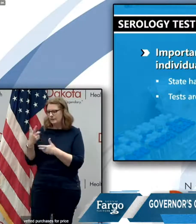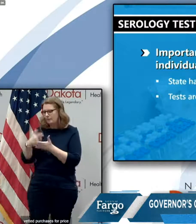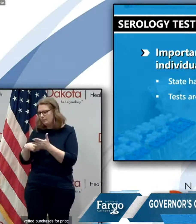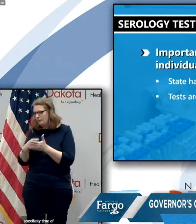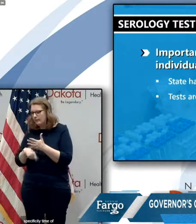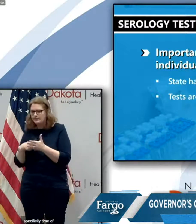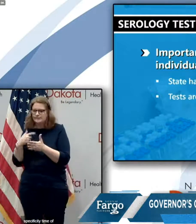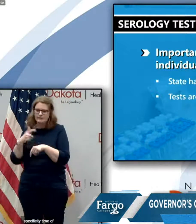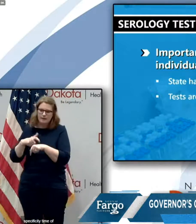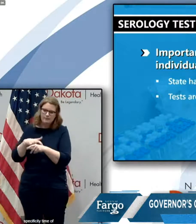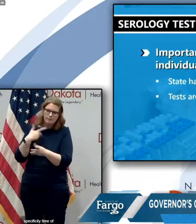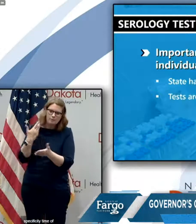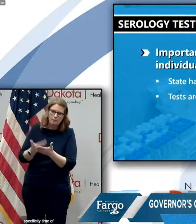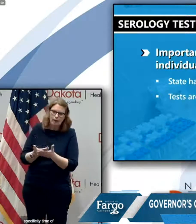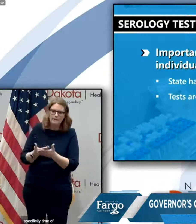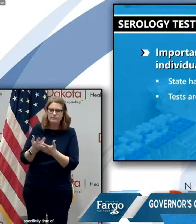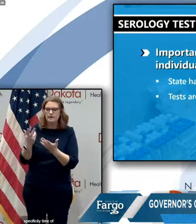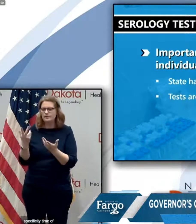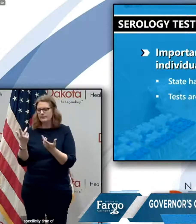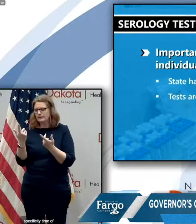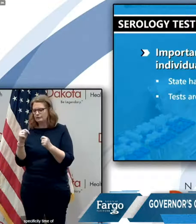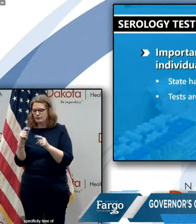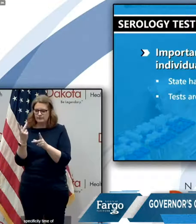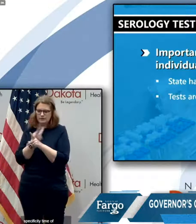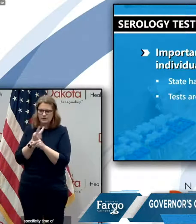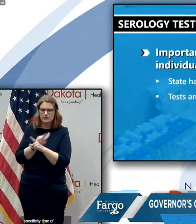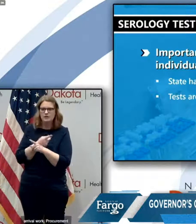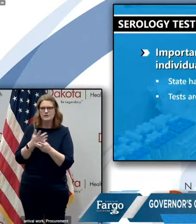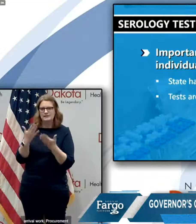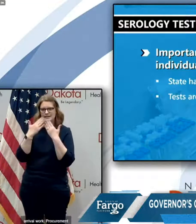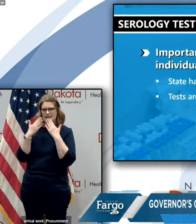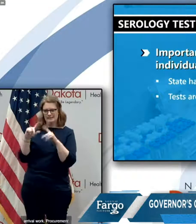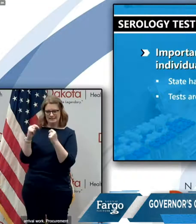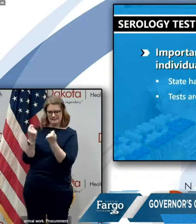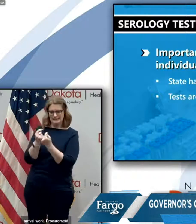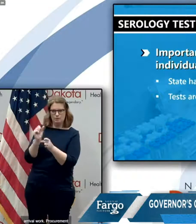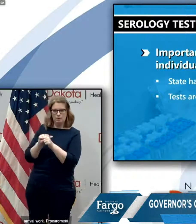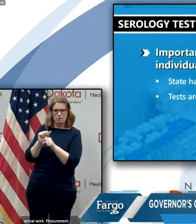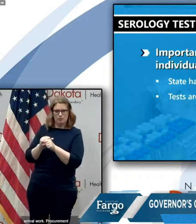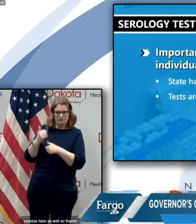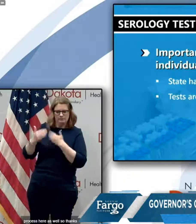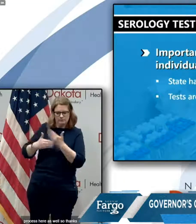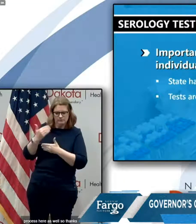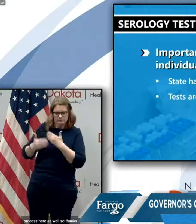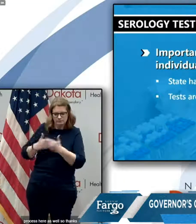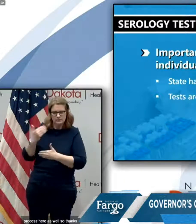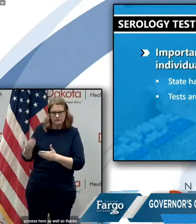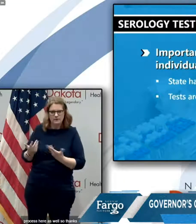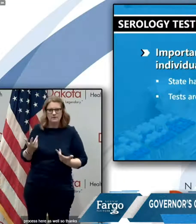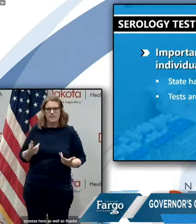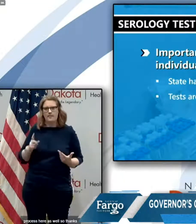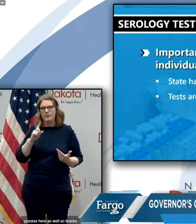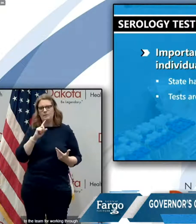worked with our procurement process here as well. So thanks to the team for working through that to make sure we got a